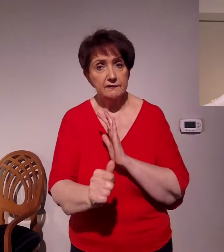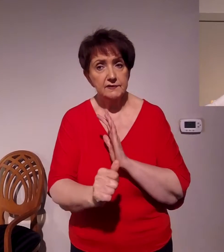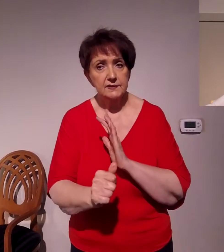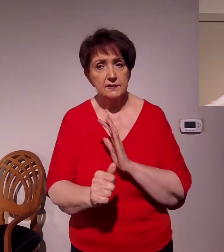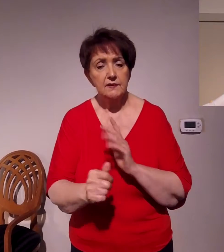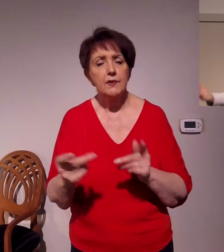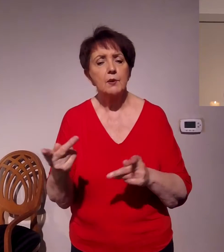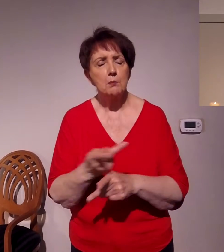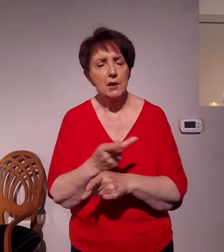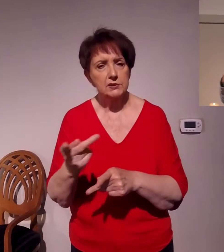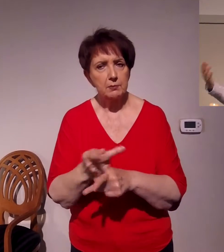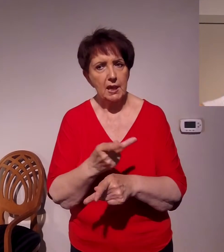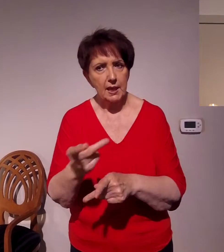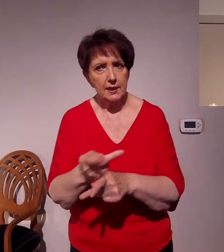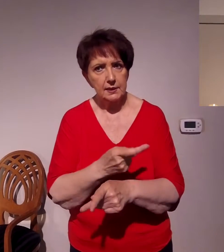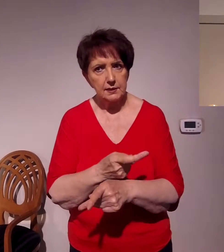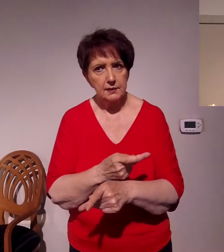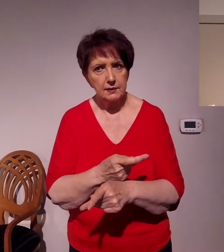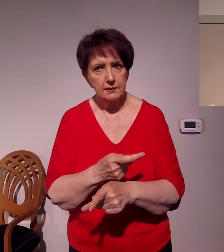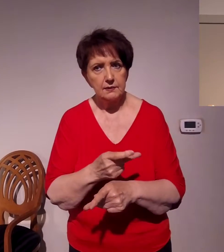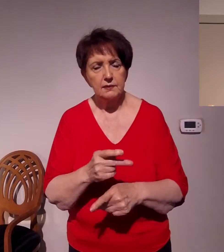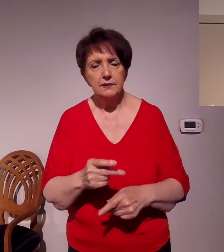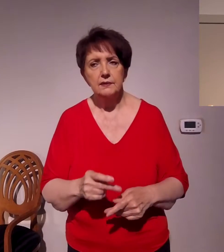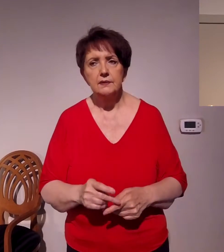them when we use them.